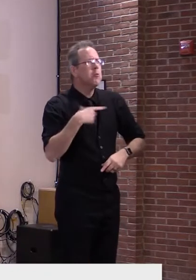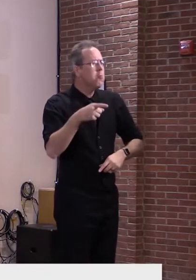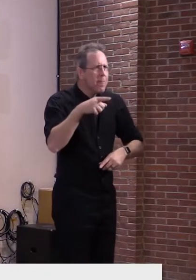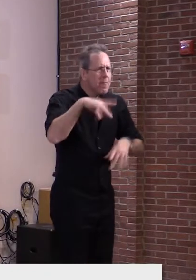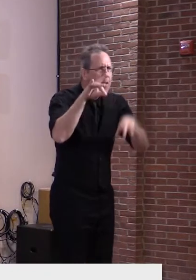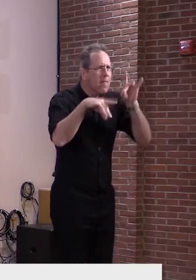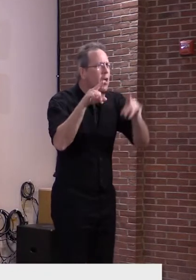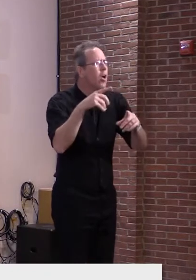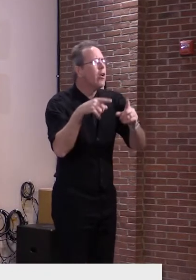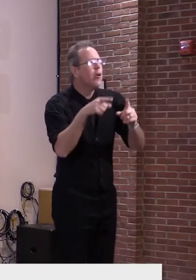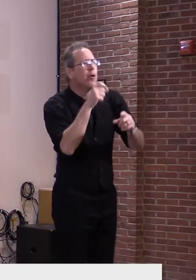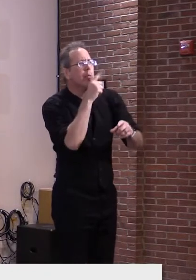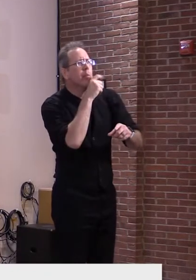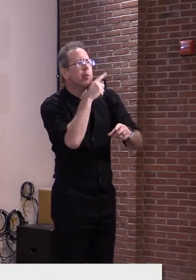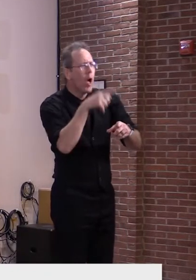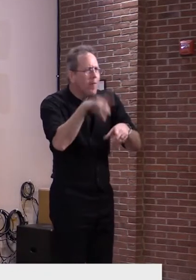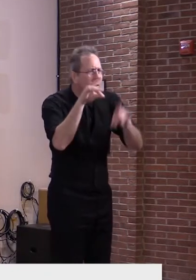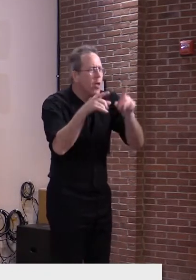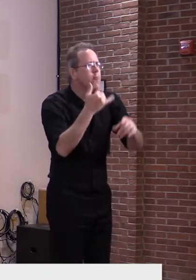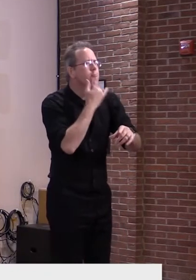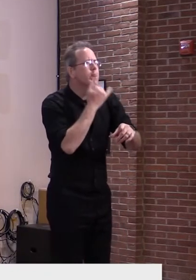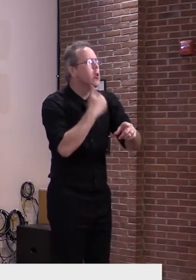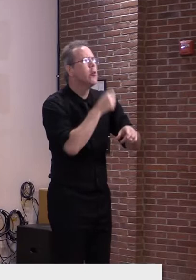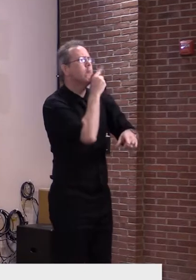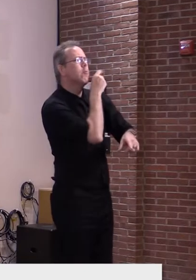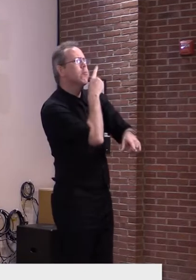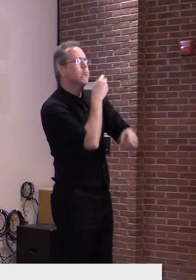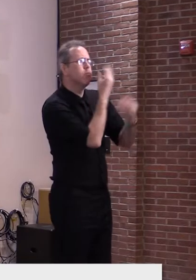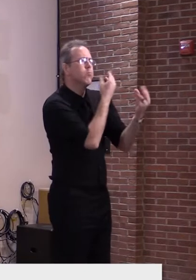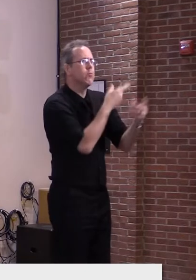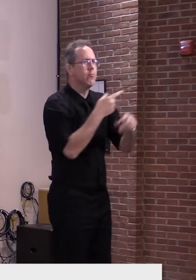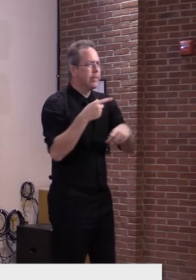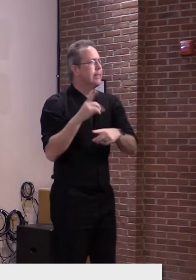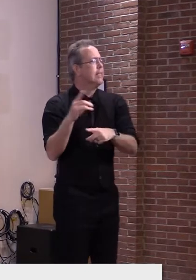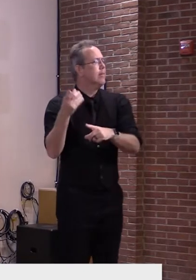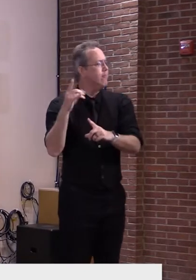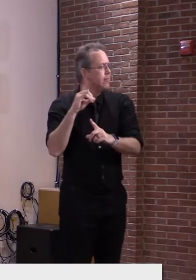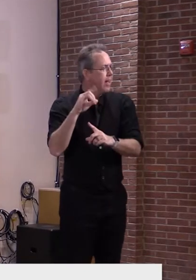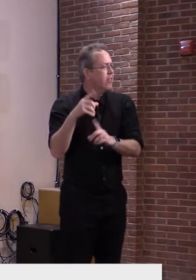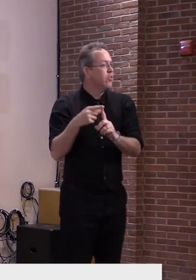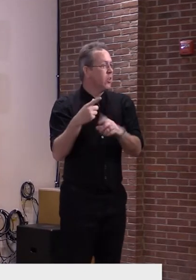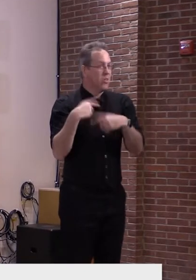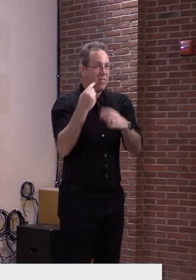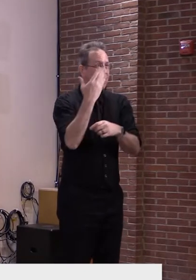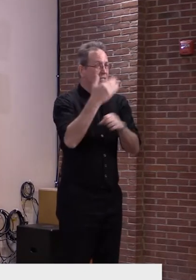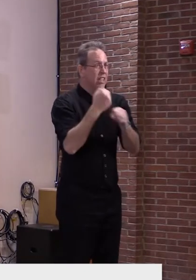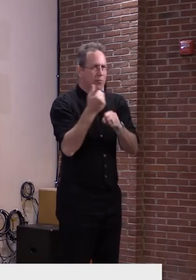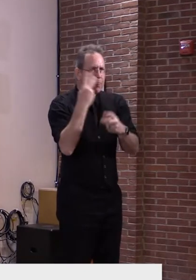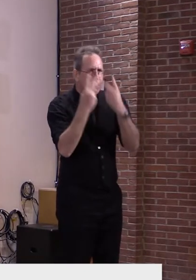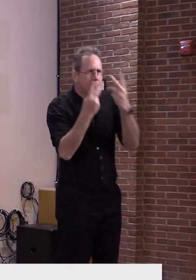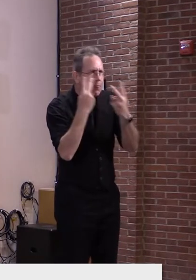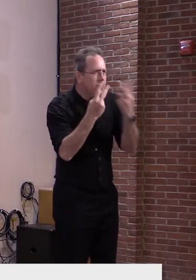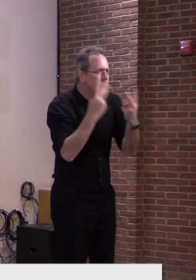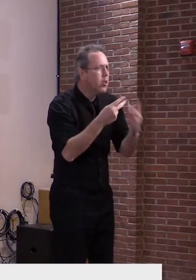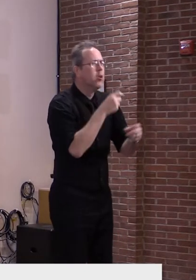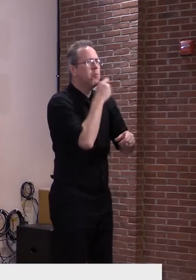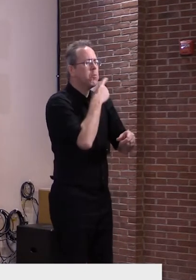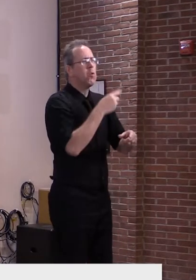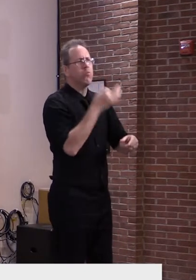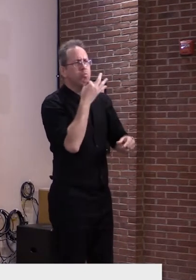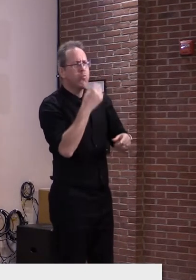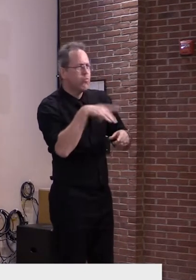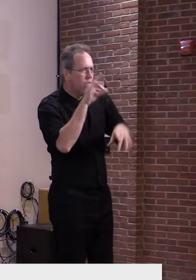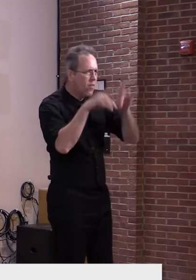face. He's been sounding the alarm on this for at least 15 years, and there are few in the state as